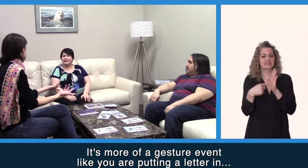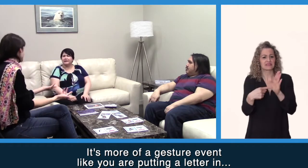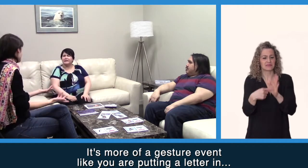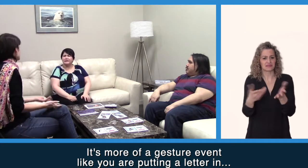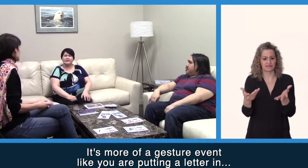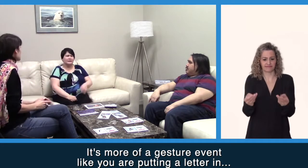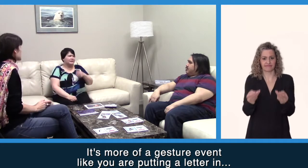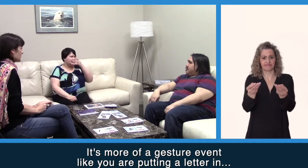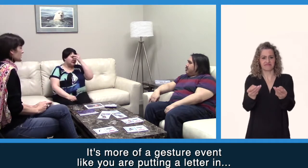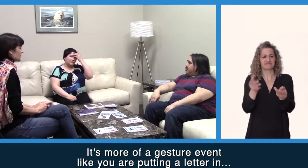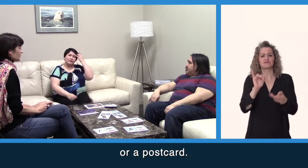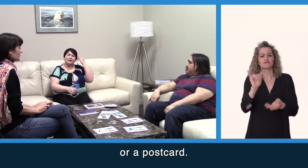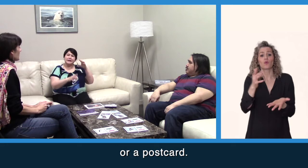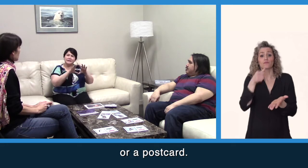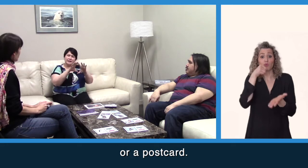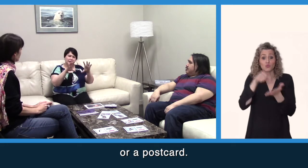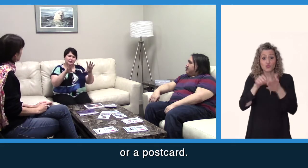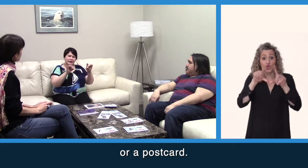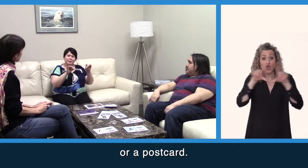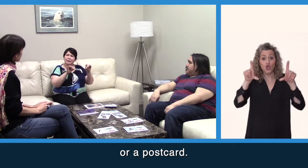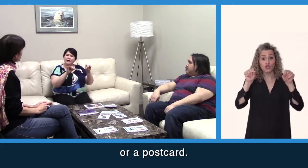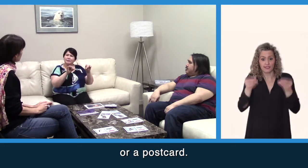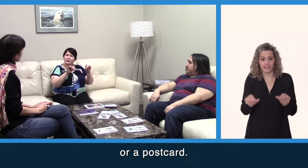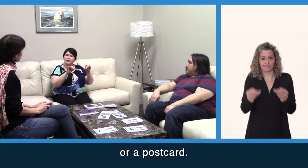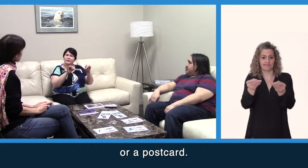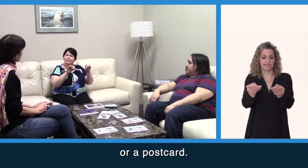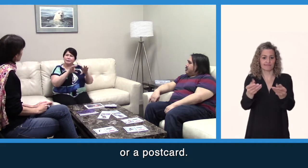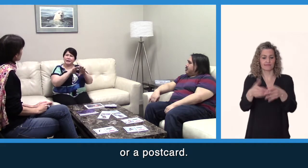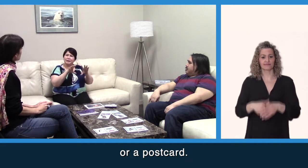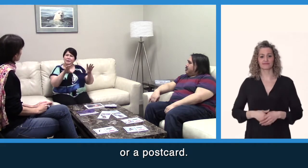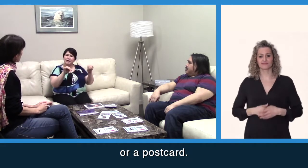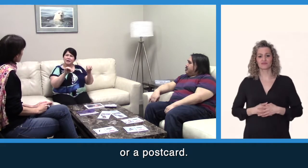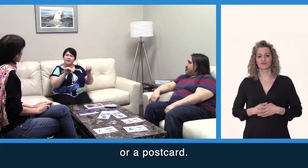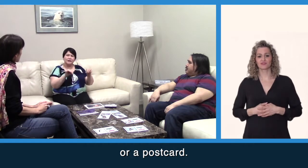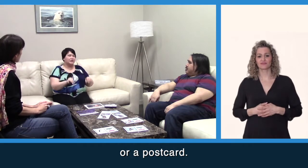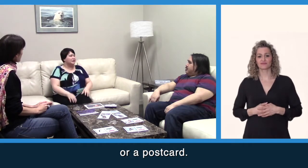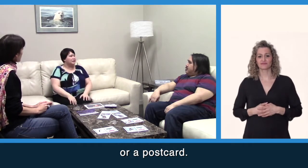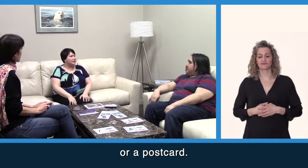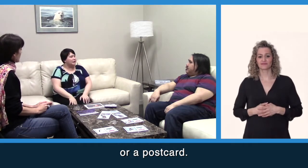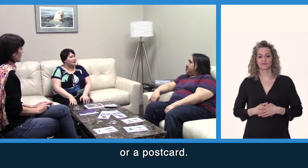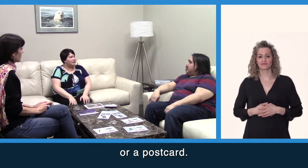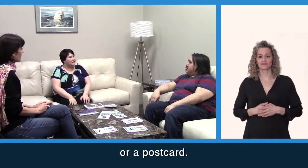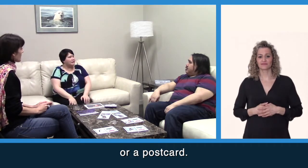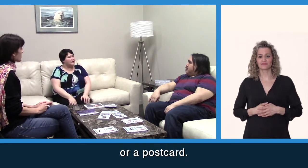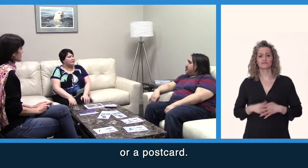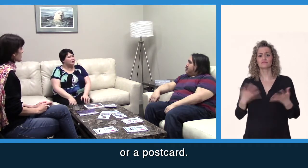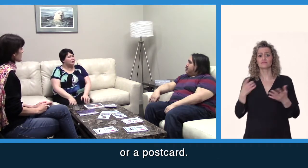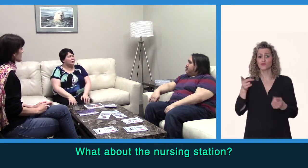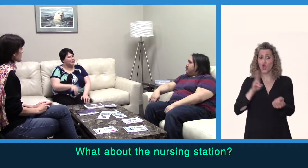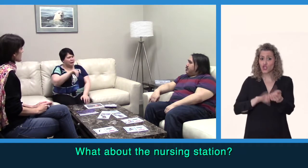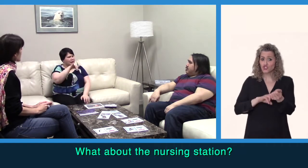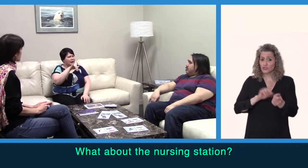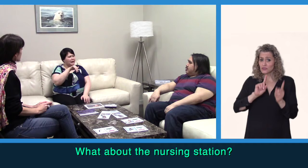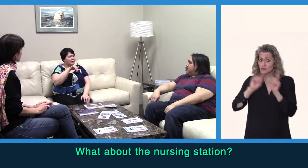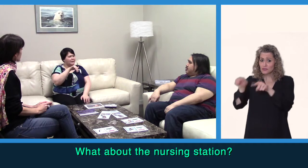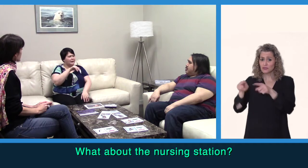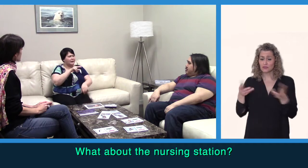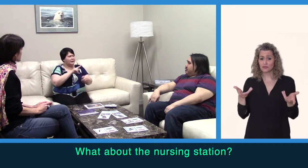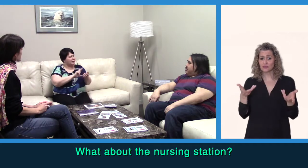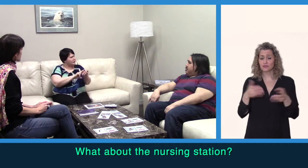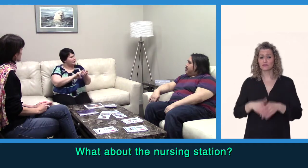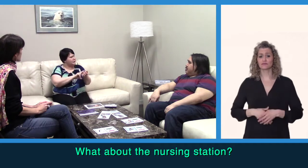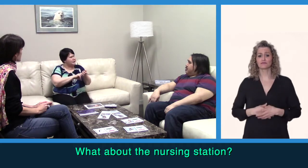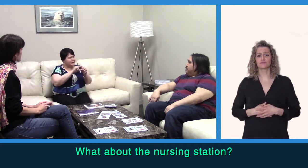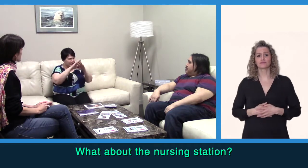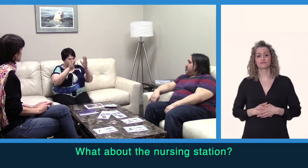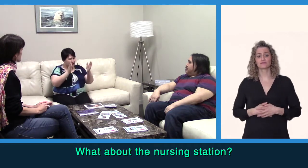Or, yeah. So it's quite. Or his pickup card, post pickup card. What about at